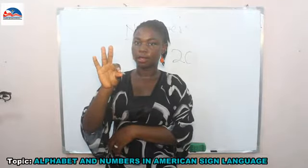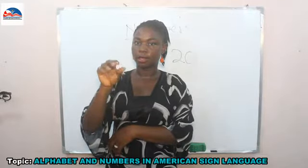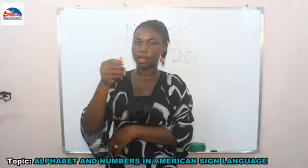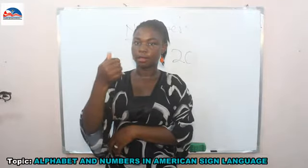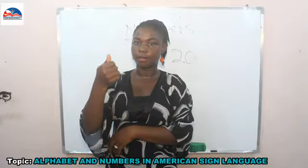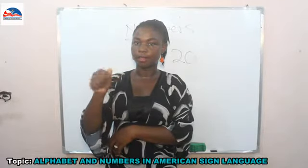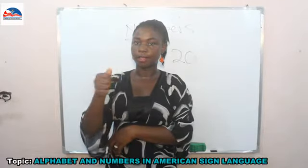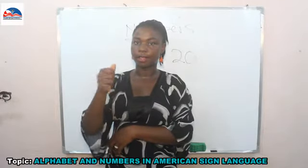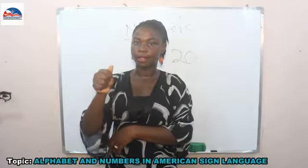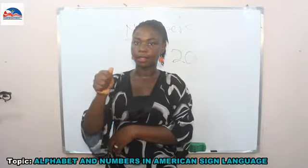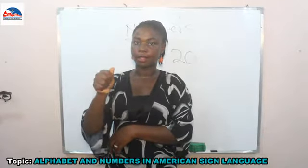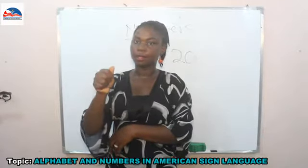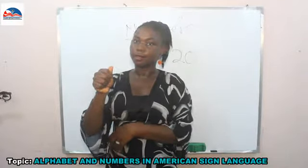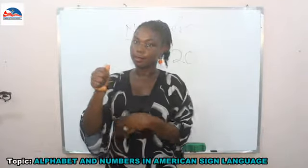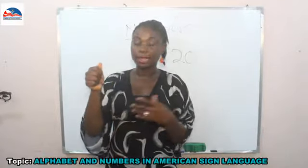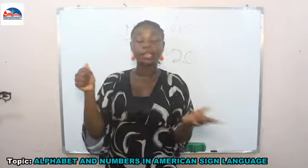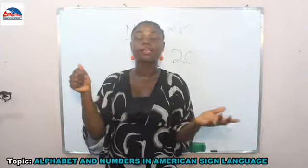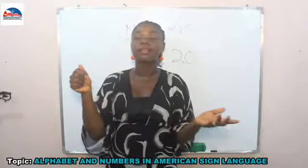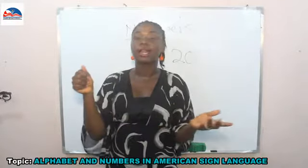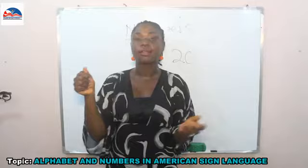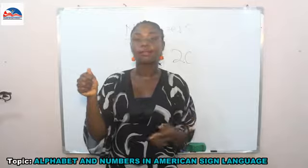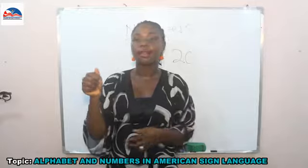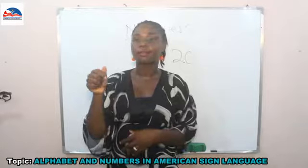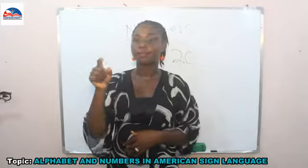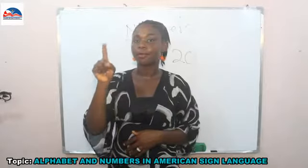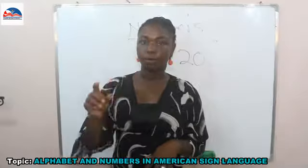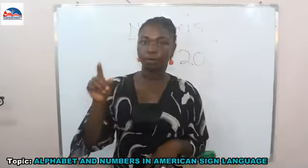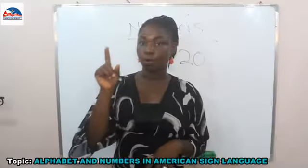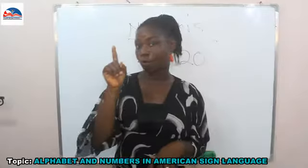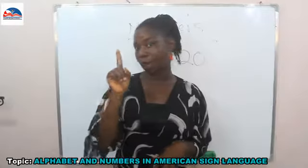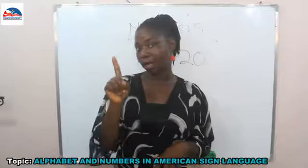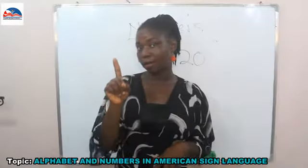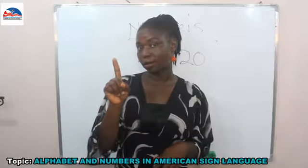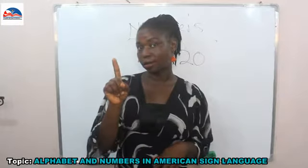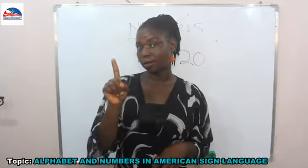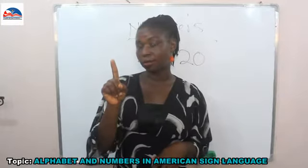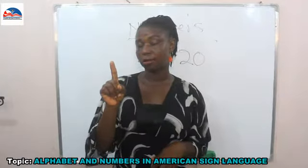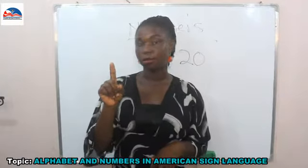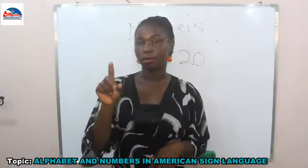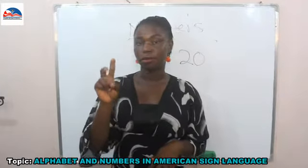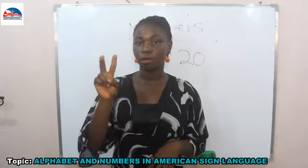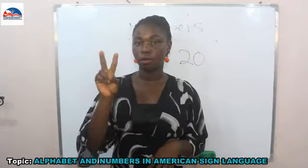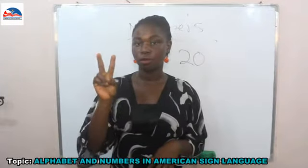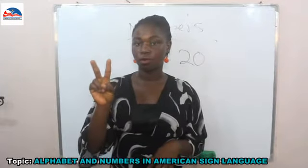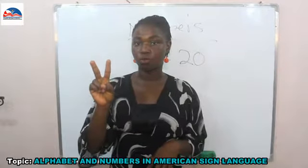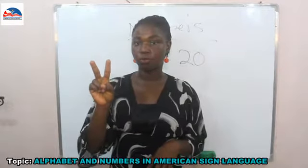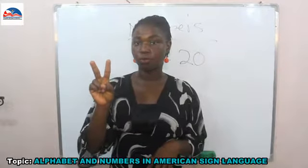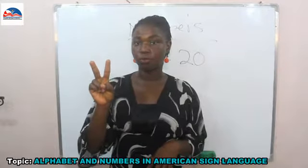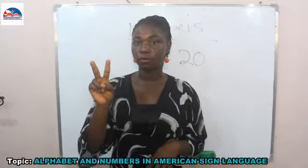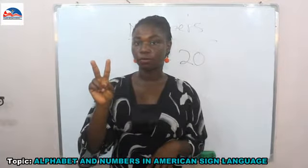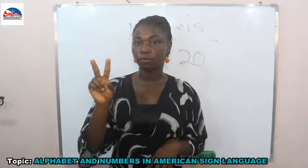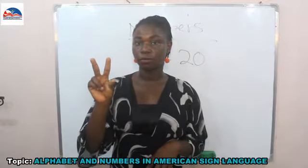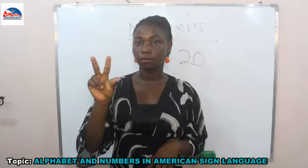9, and you're 10. Let's take it the last time. 1, 2,